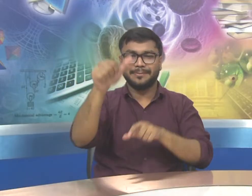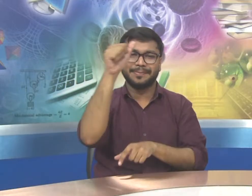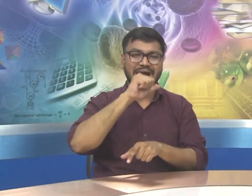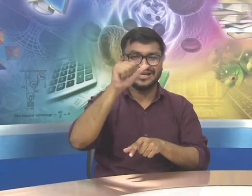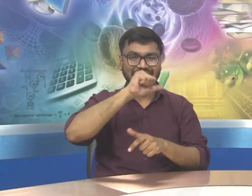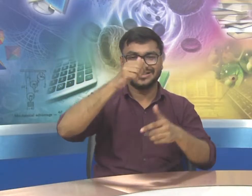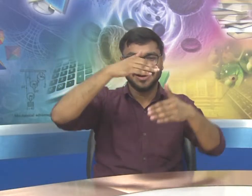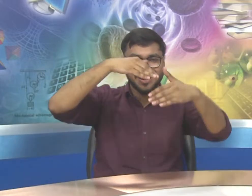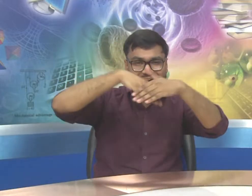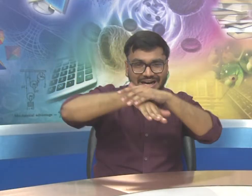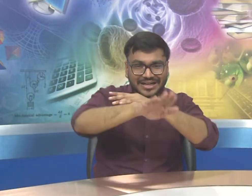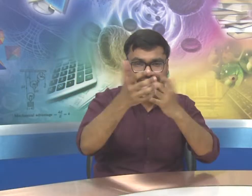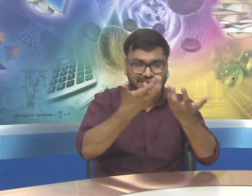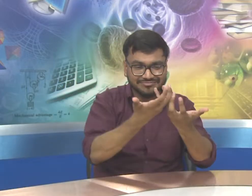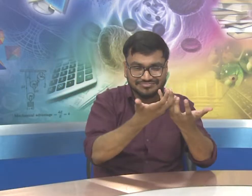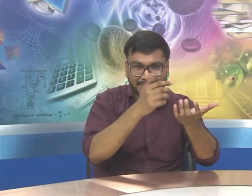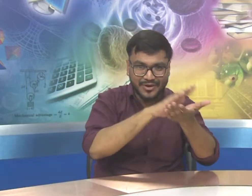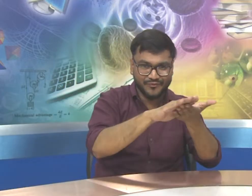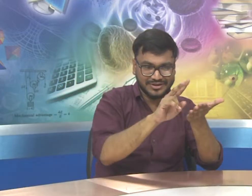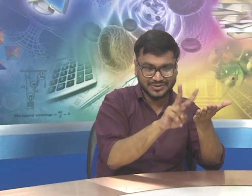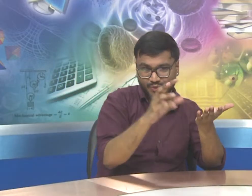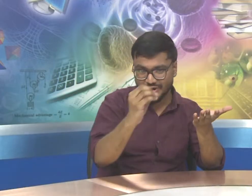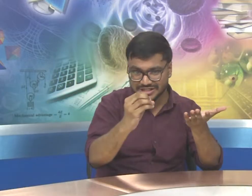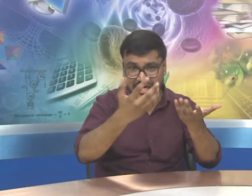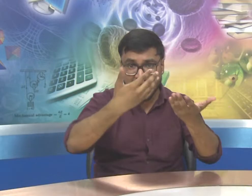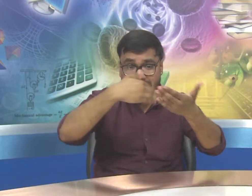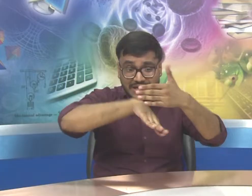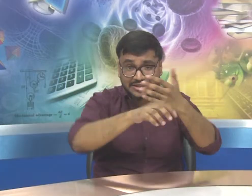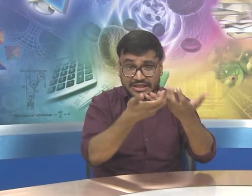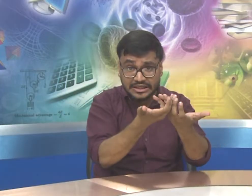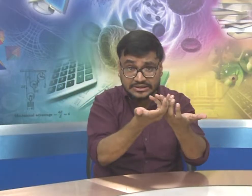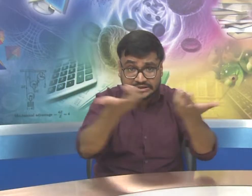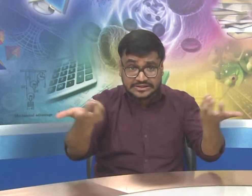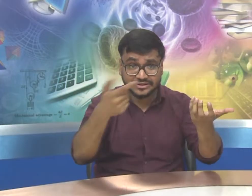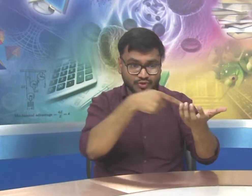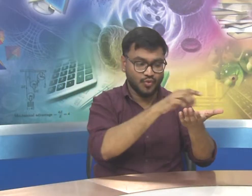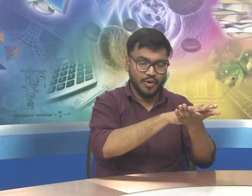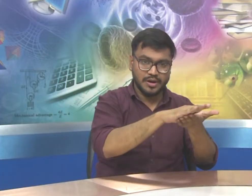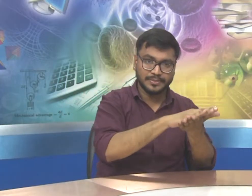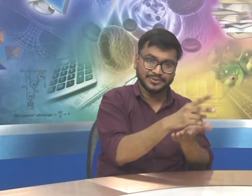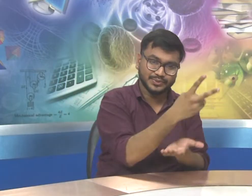We know the formula of water is H2O,